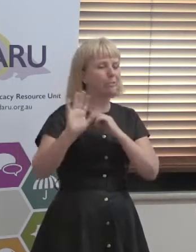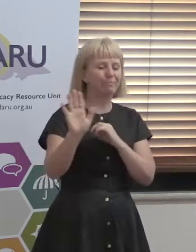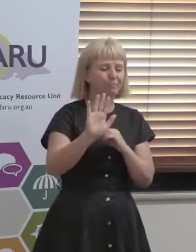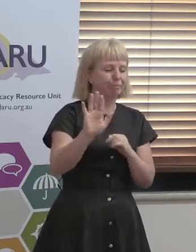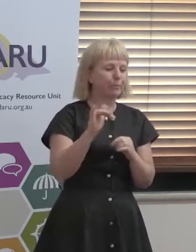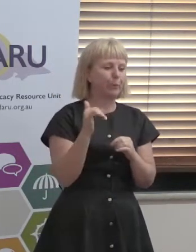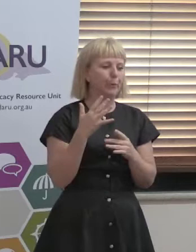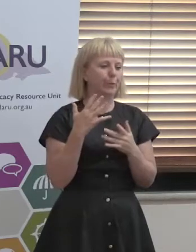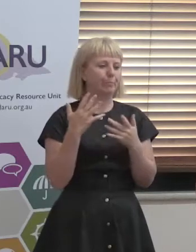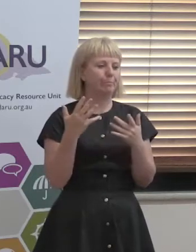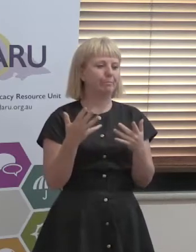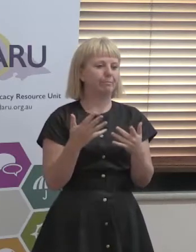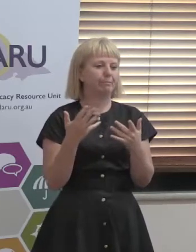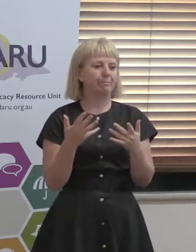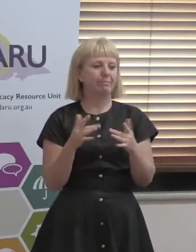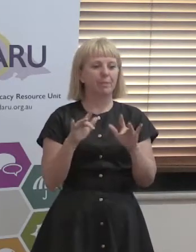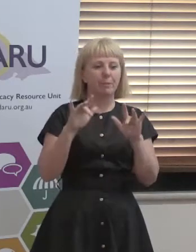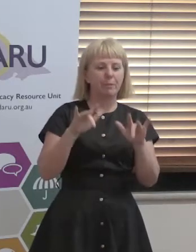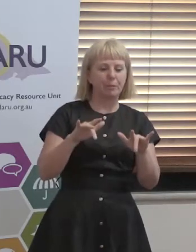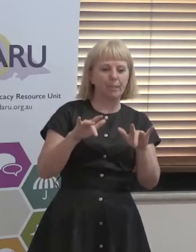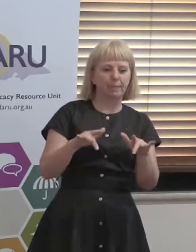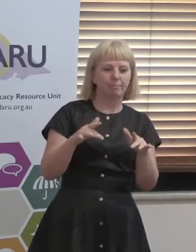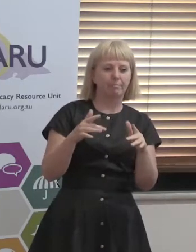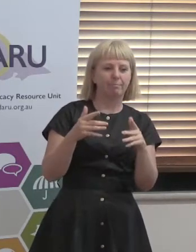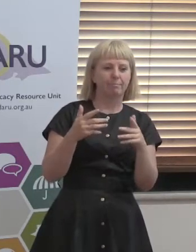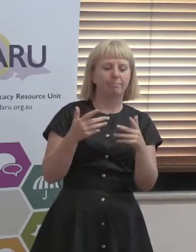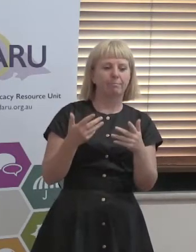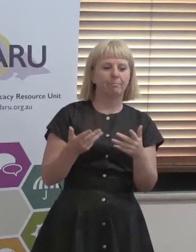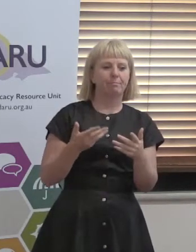kind of moved into the space of starting to